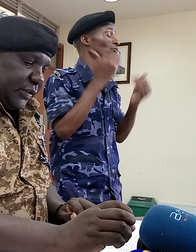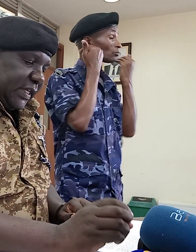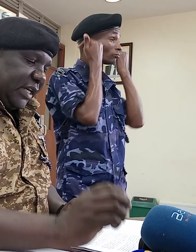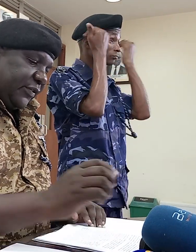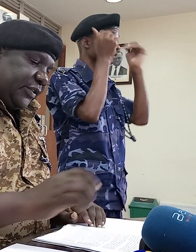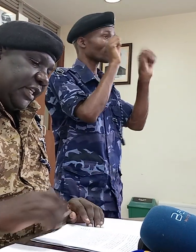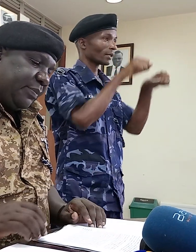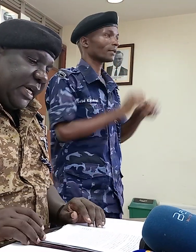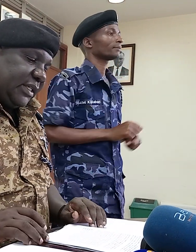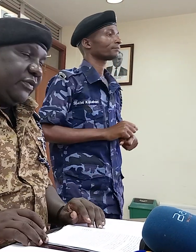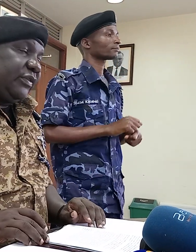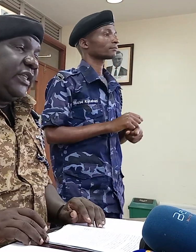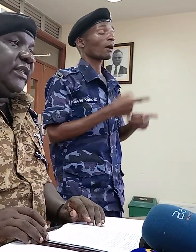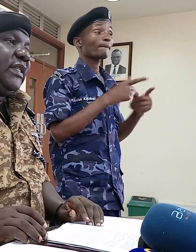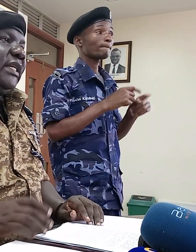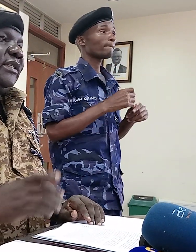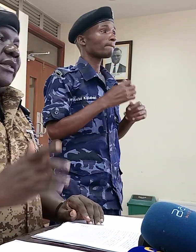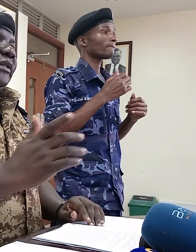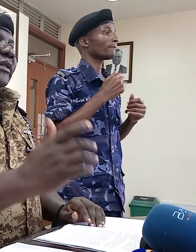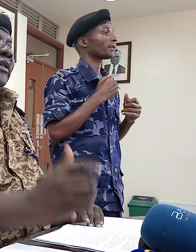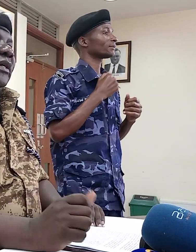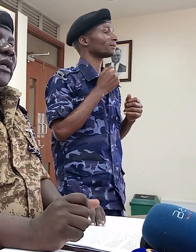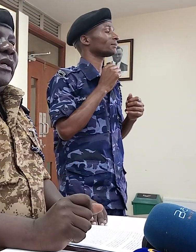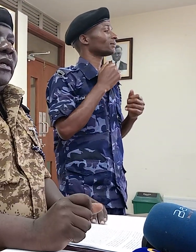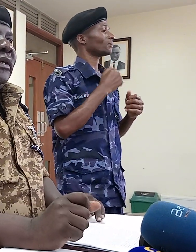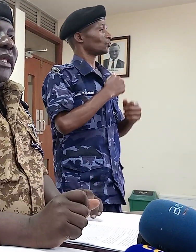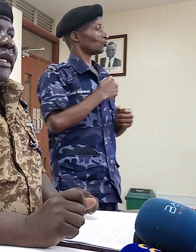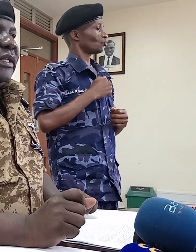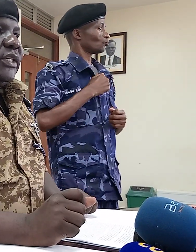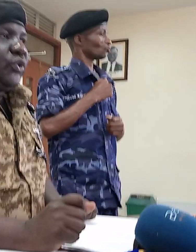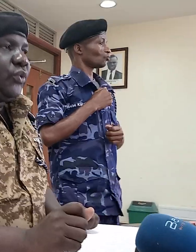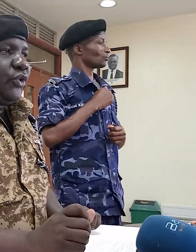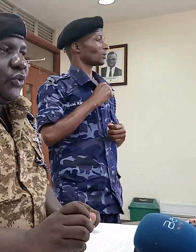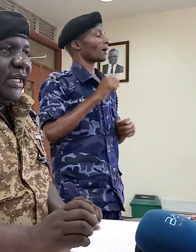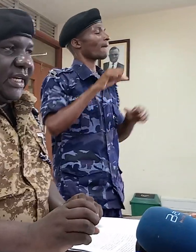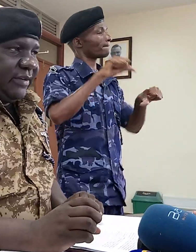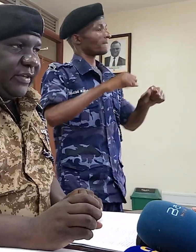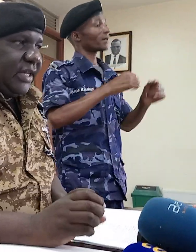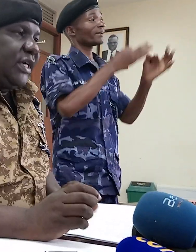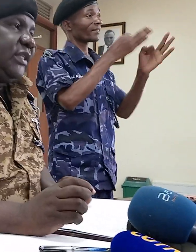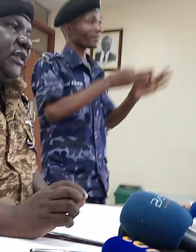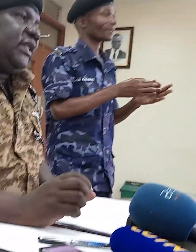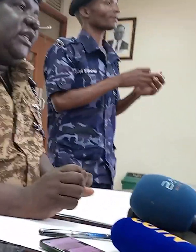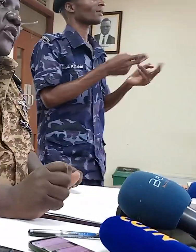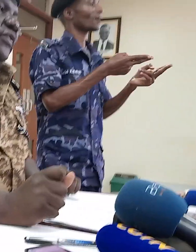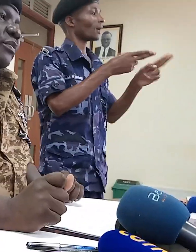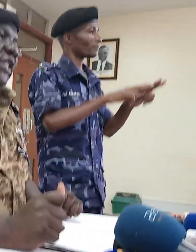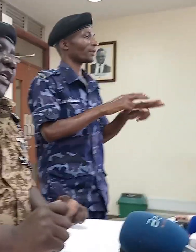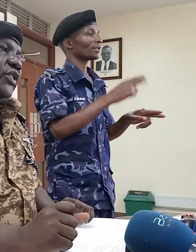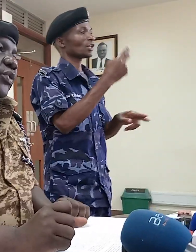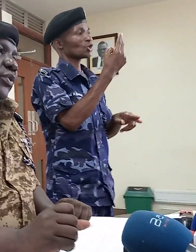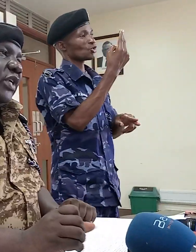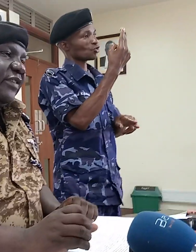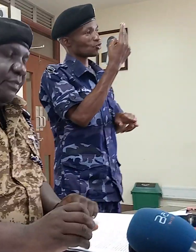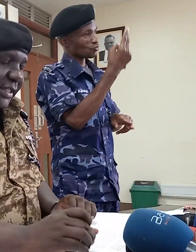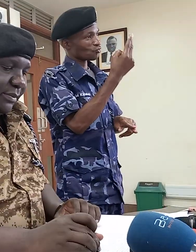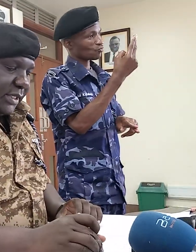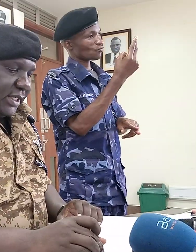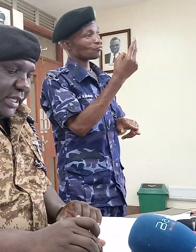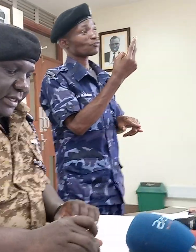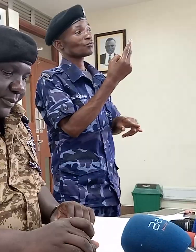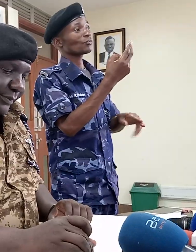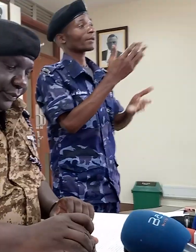Of course, the unfortunate part of it is that it took 2.5 hours, that is from 10 to